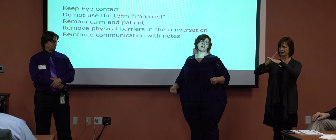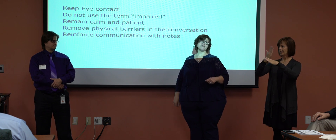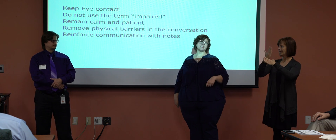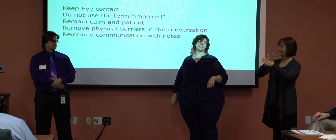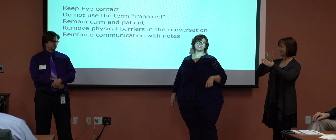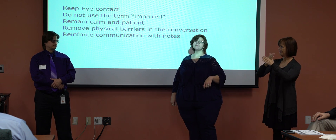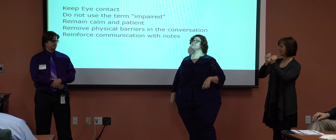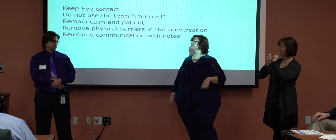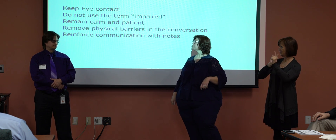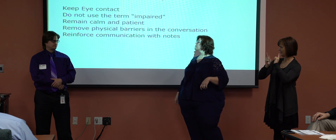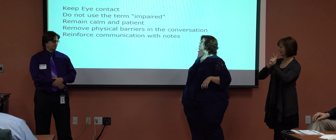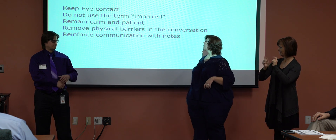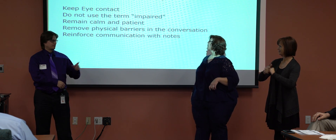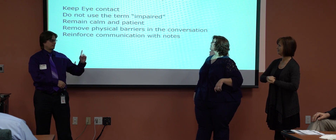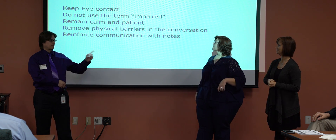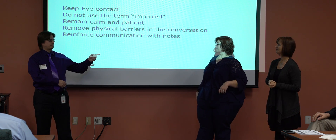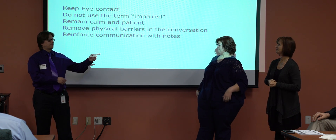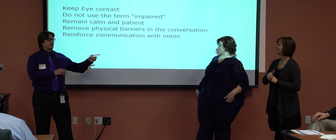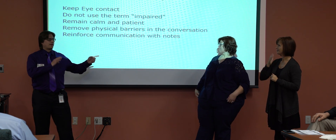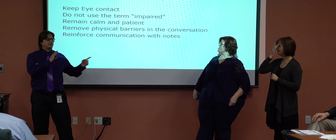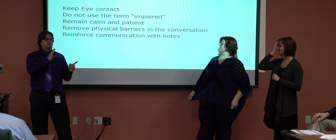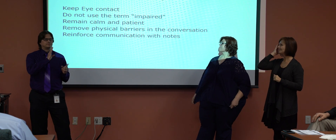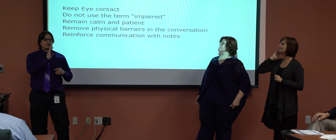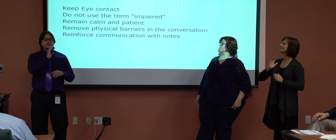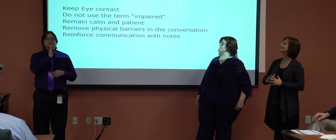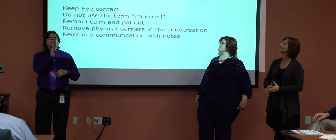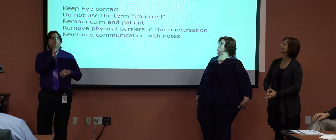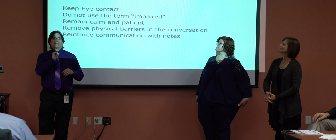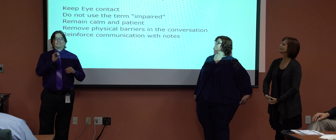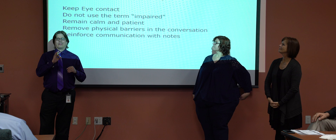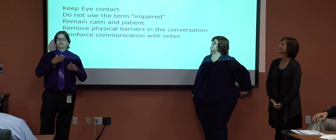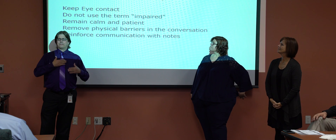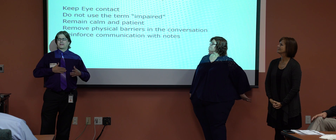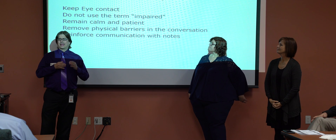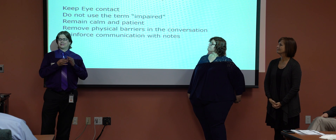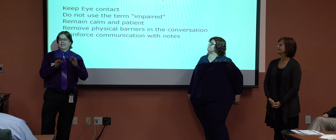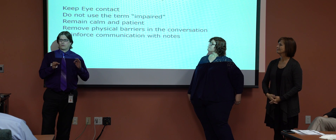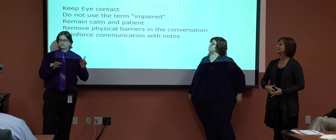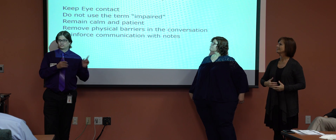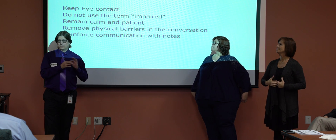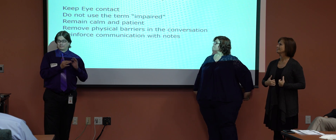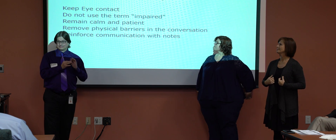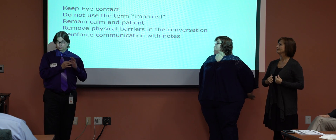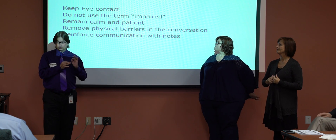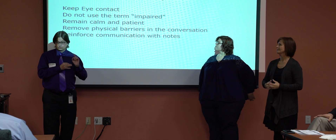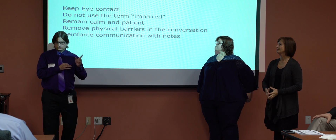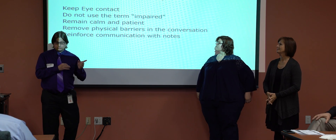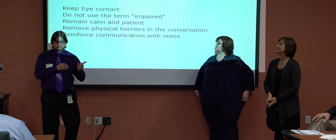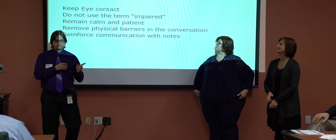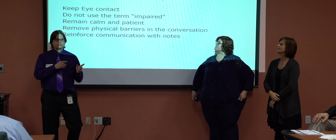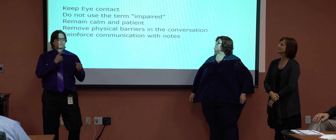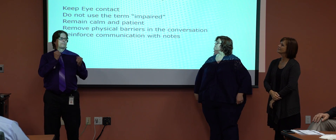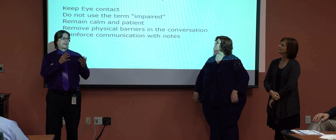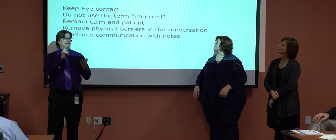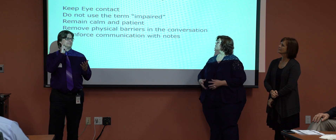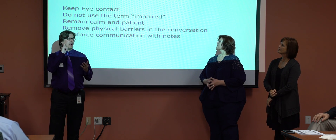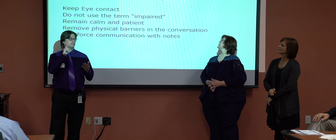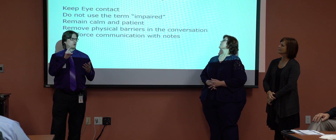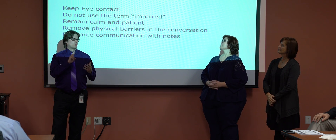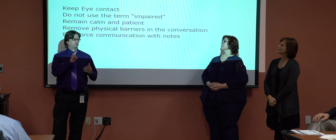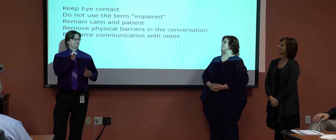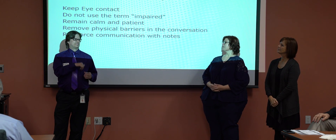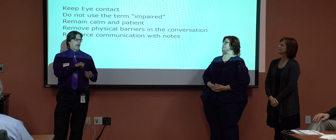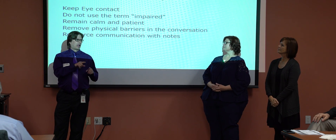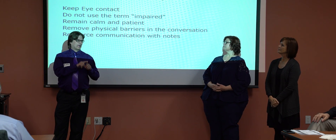to your conversation. And if I may, speaking of body language, as